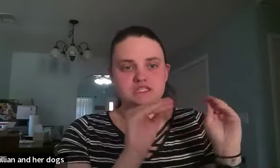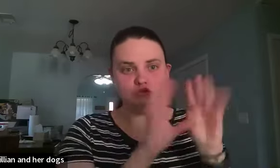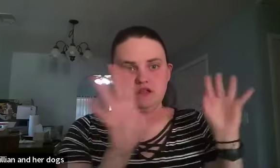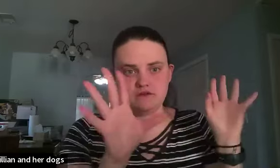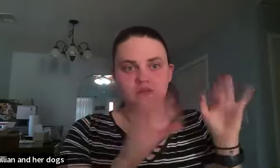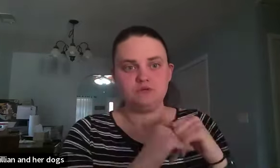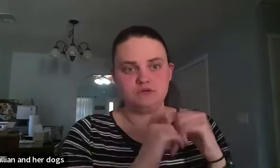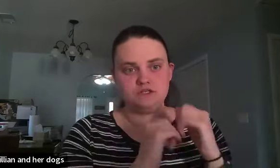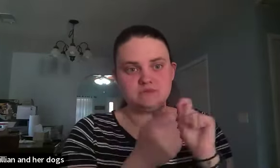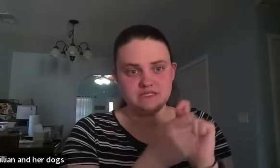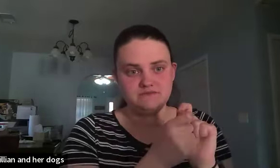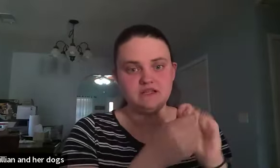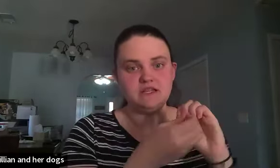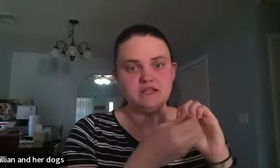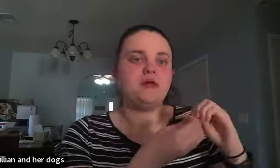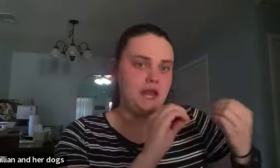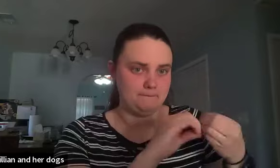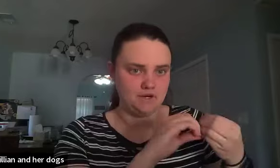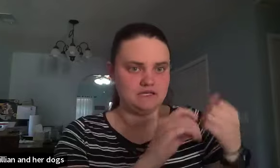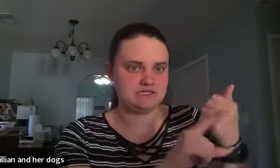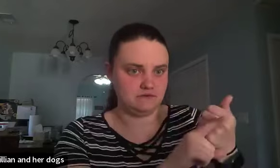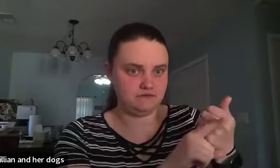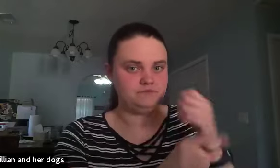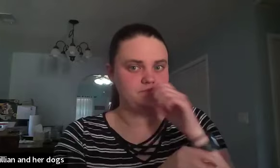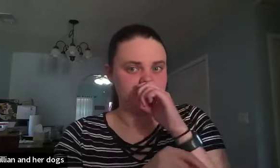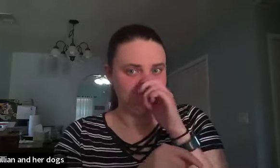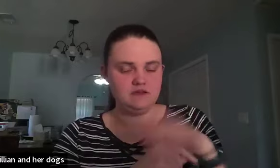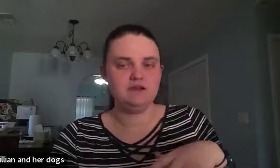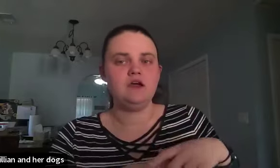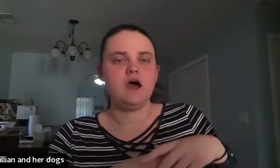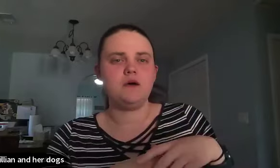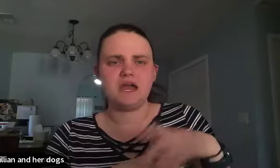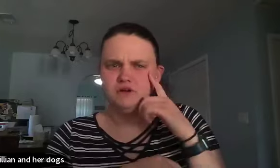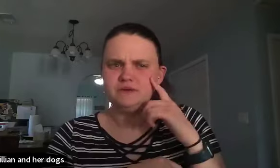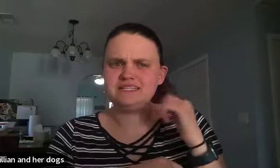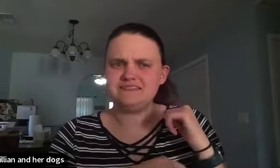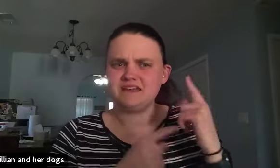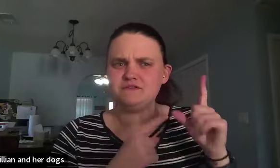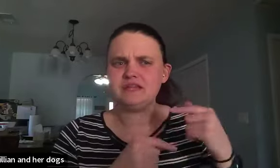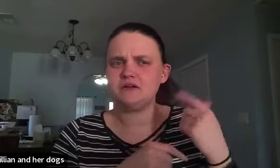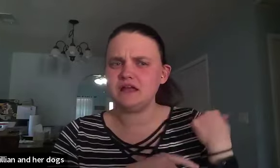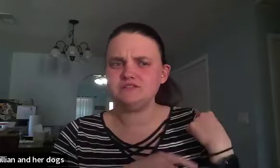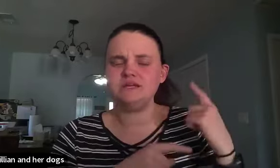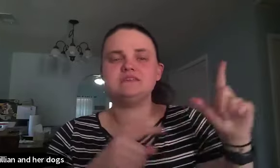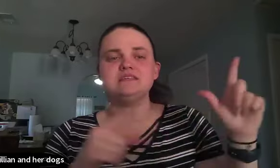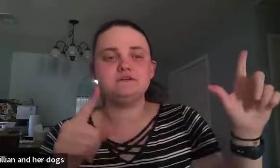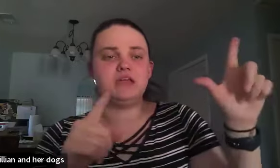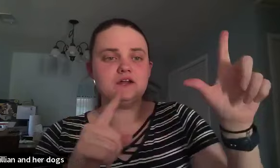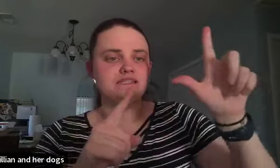just to clarify you were talking specifically on the number itself. Okay. I don't know if we did the sign for letter last week. The sign for letter is